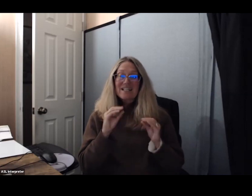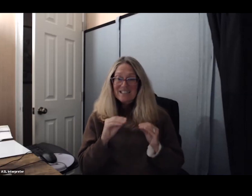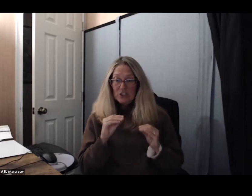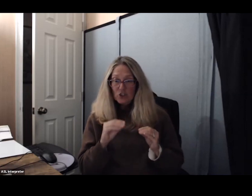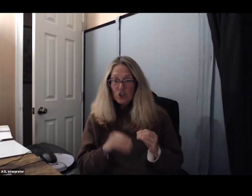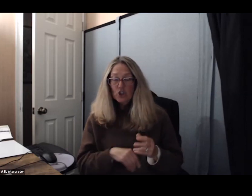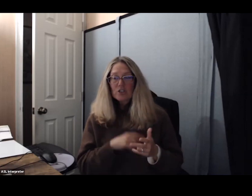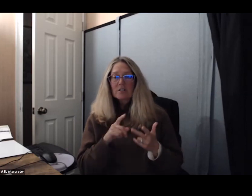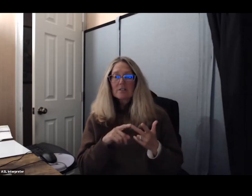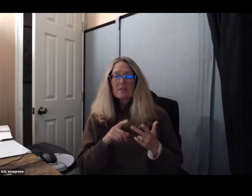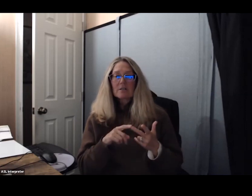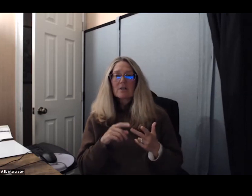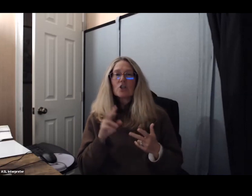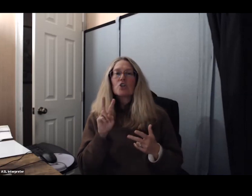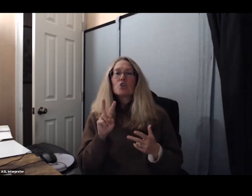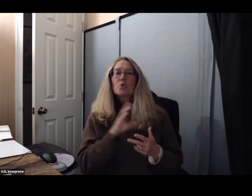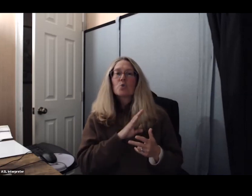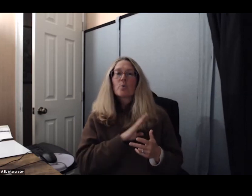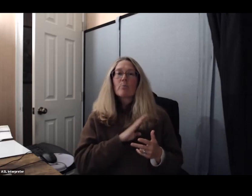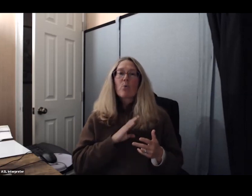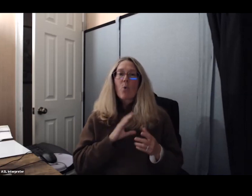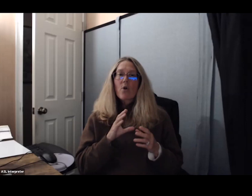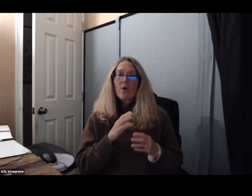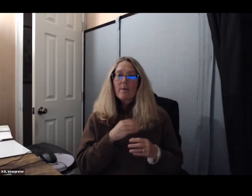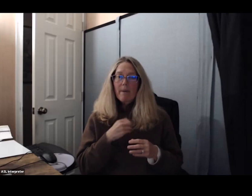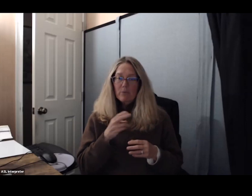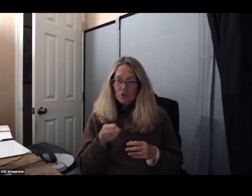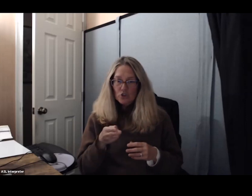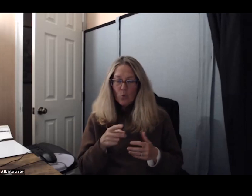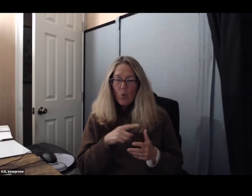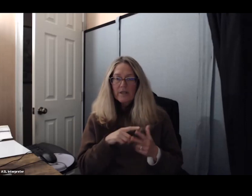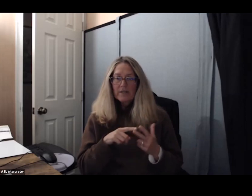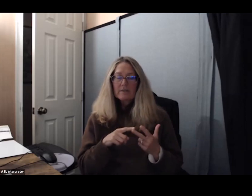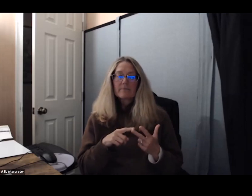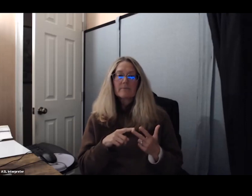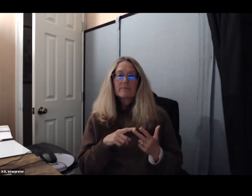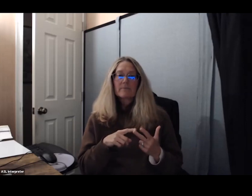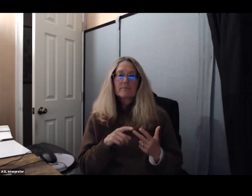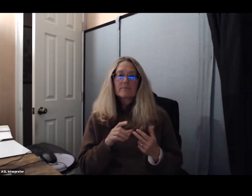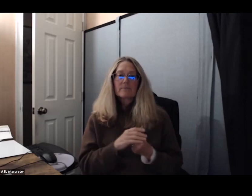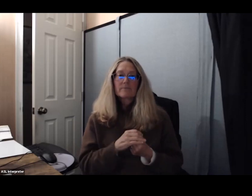teachers. We had 2 board members that joined.